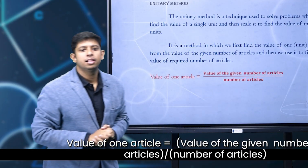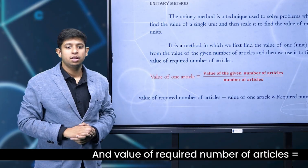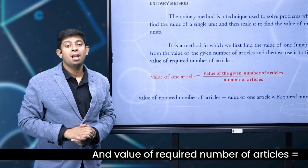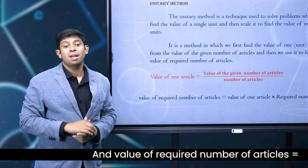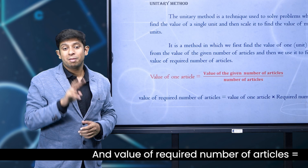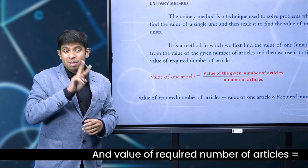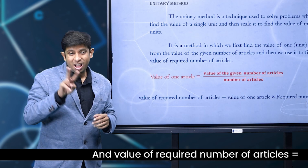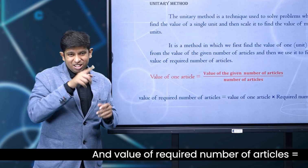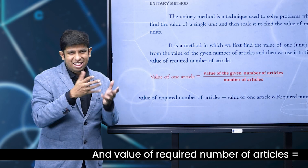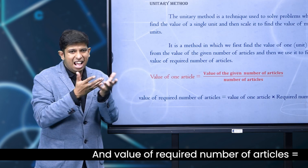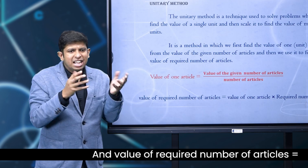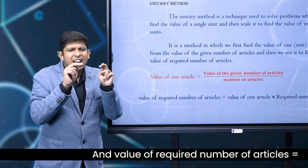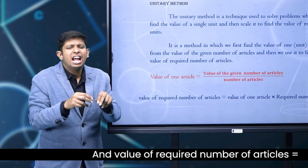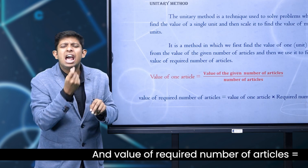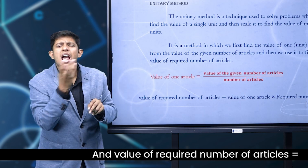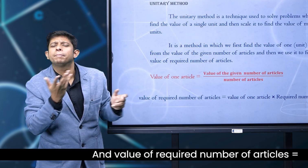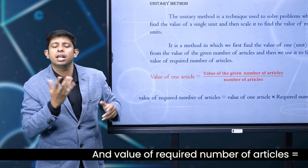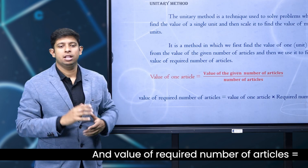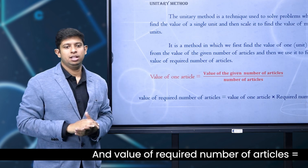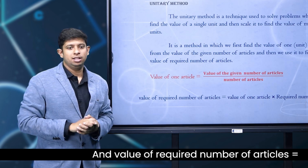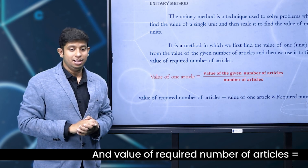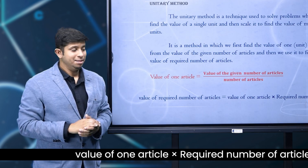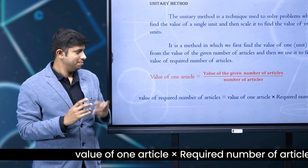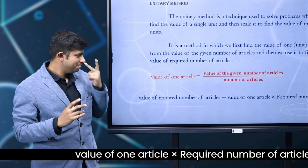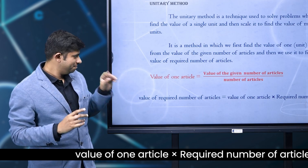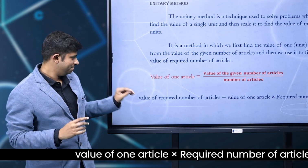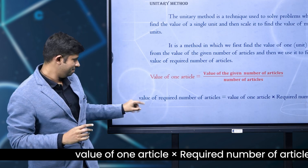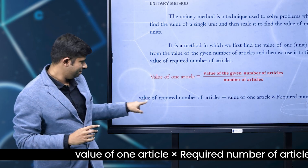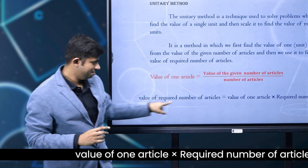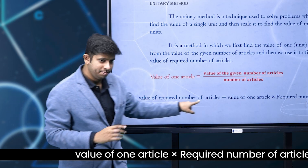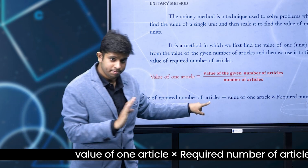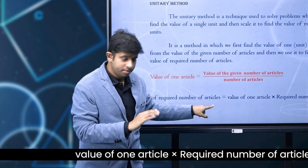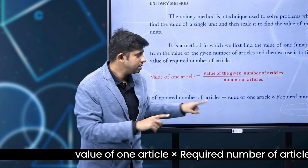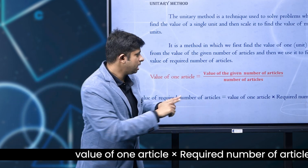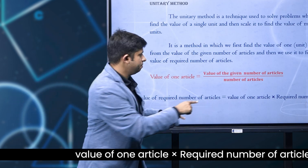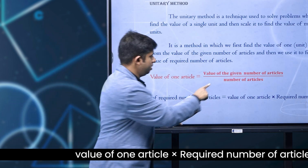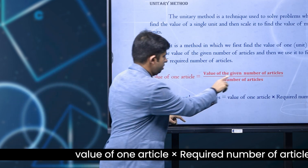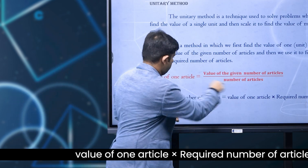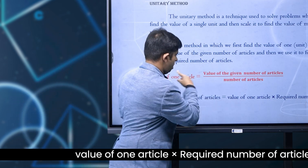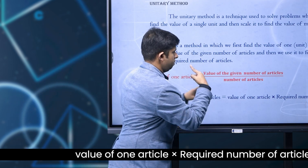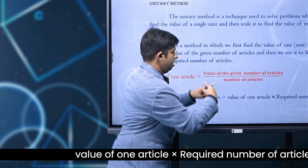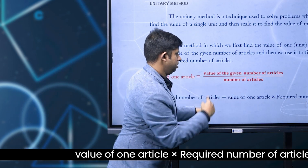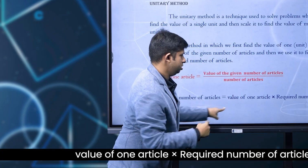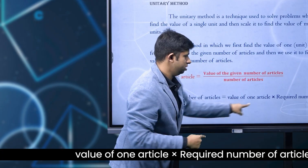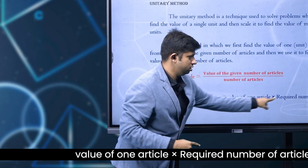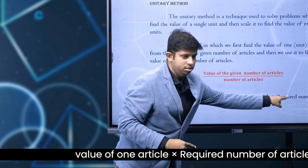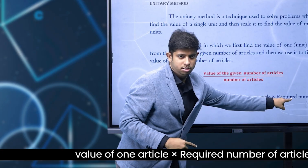And value of required number of articles is equal to value of one article into required number of articles.